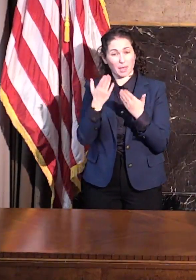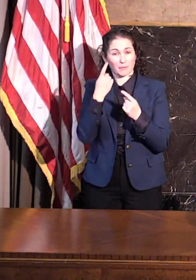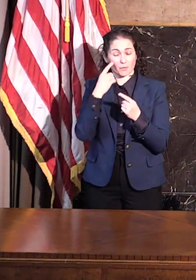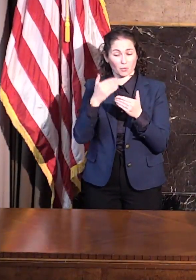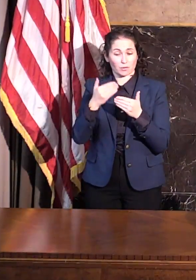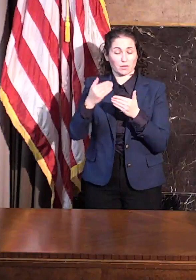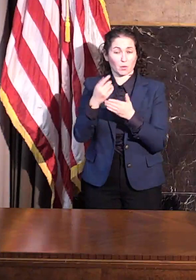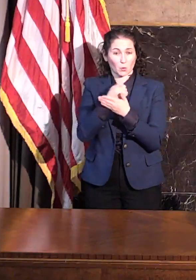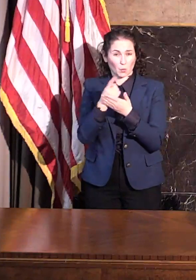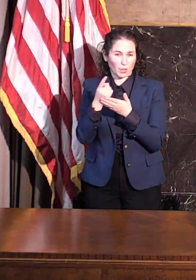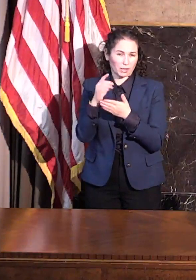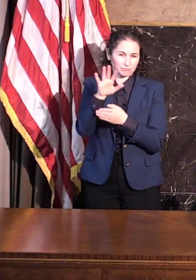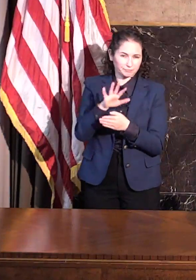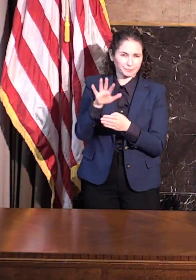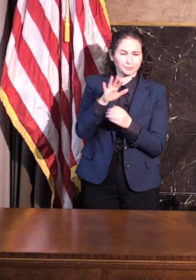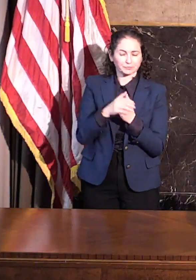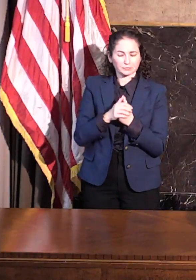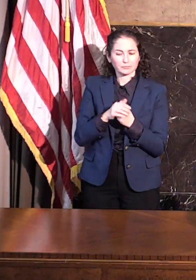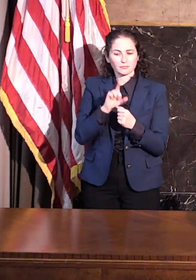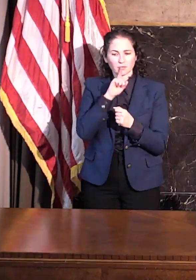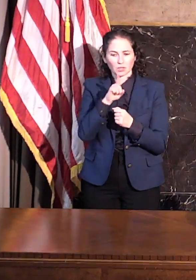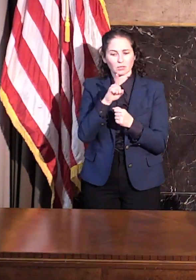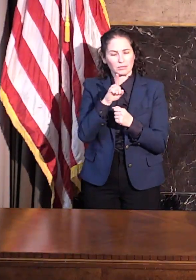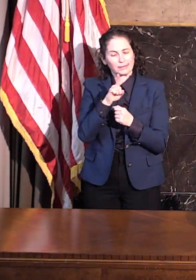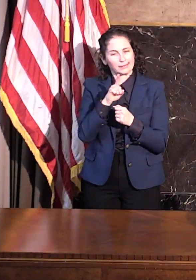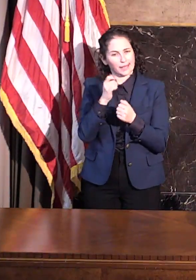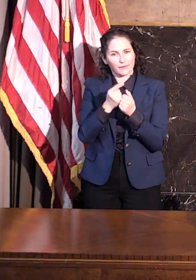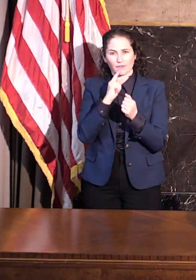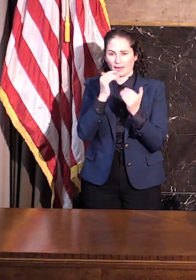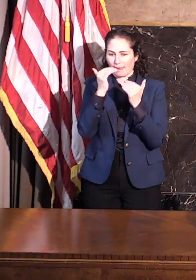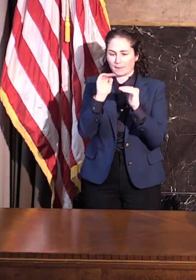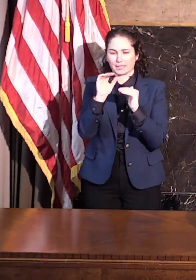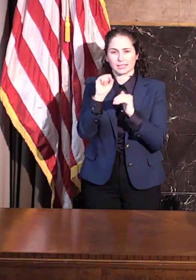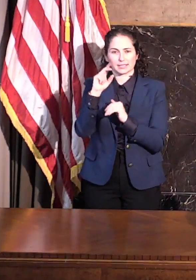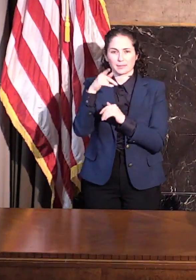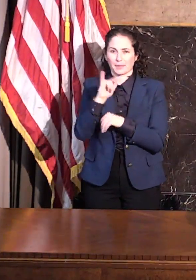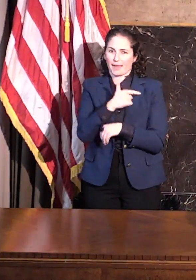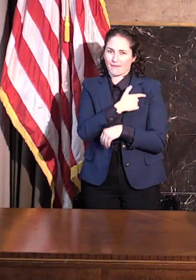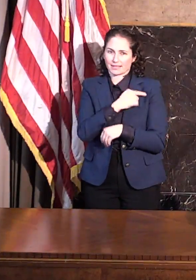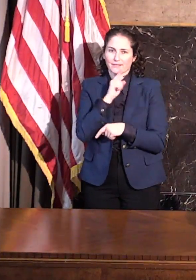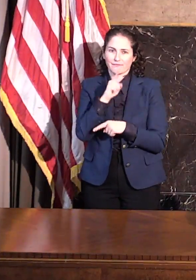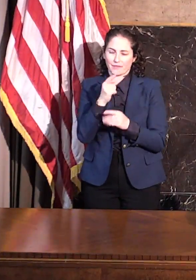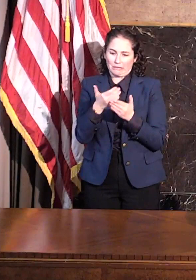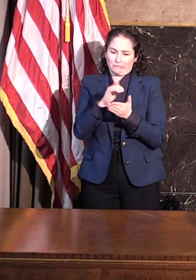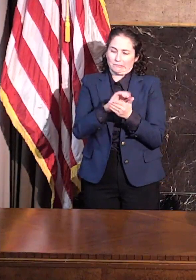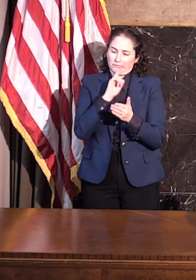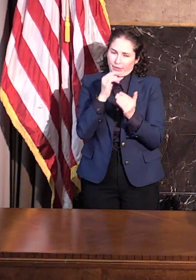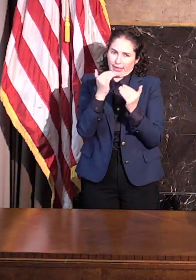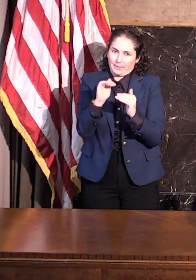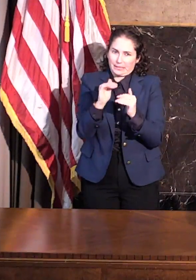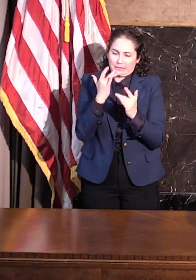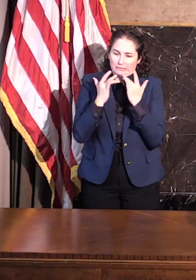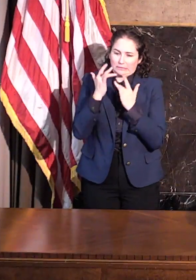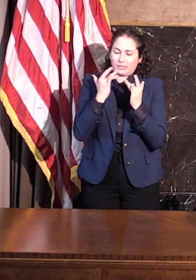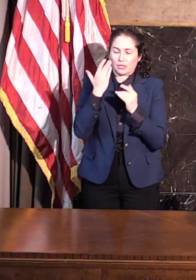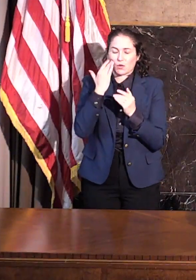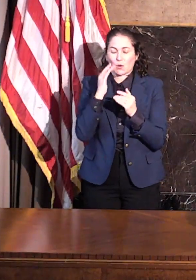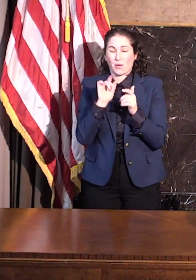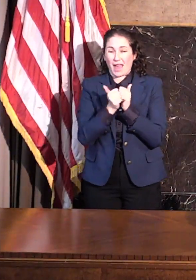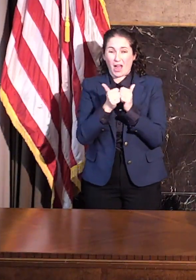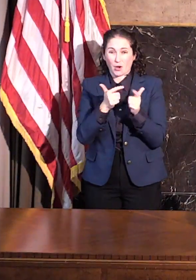So that really is why I'm so excited to be talking about the Bring Back Louisiana campaign. As the governor mentioned,